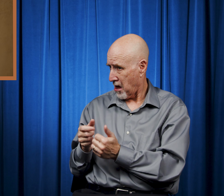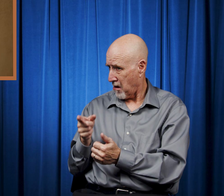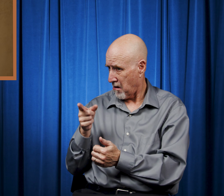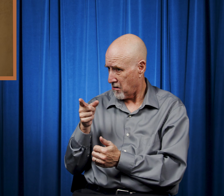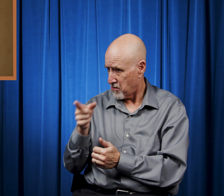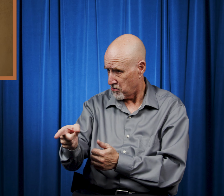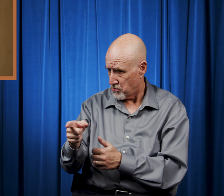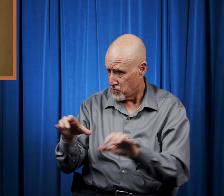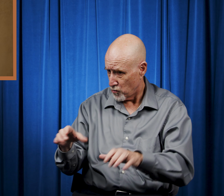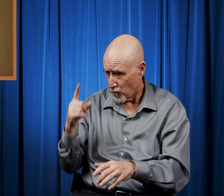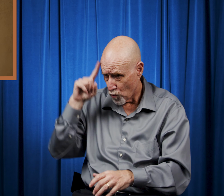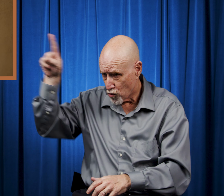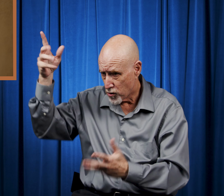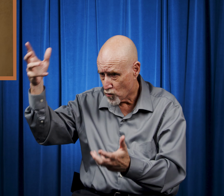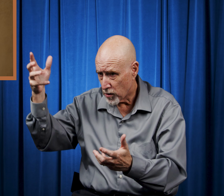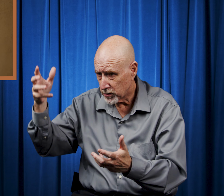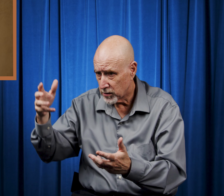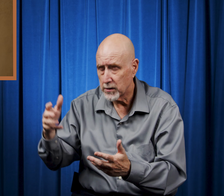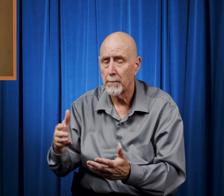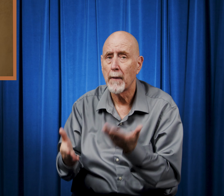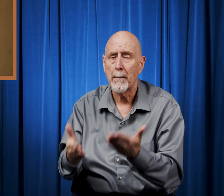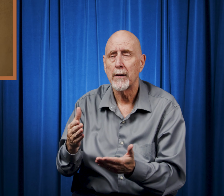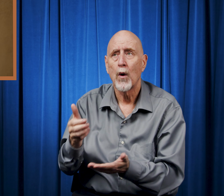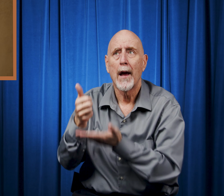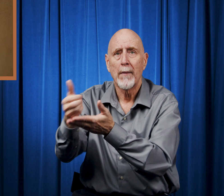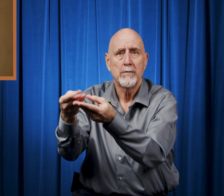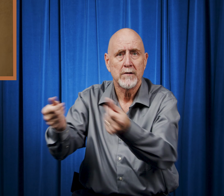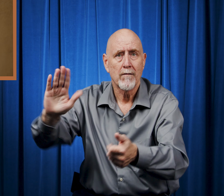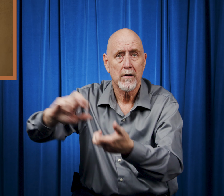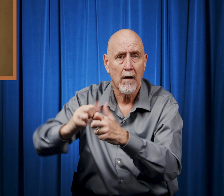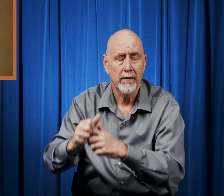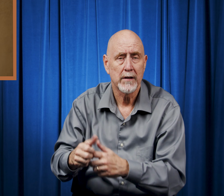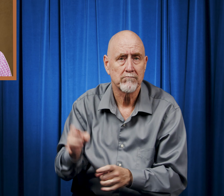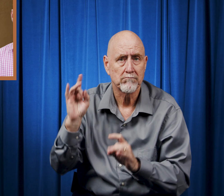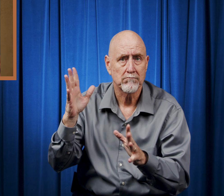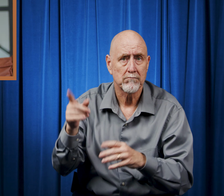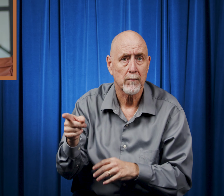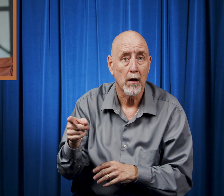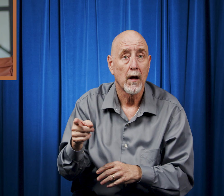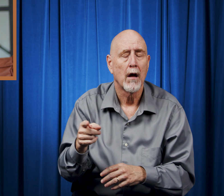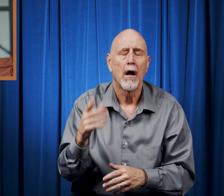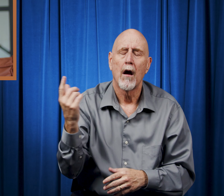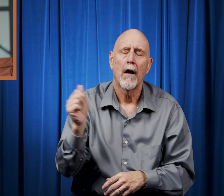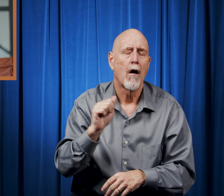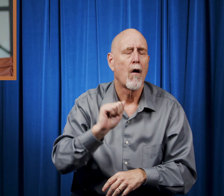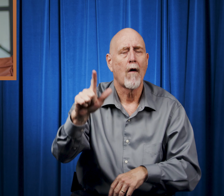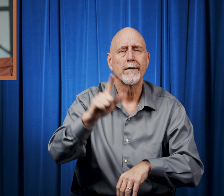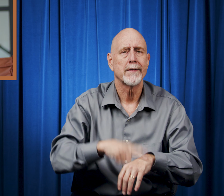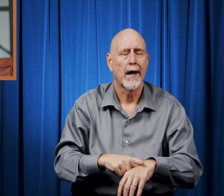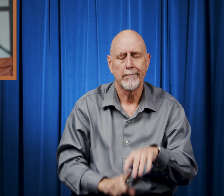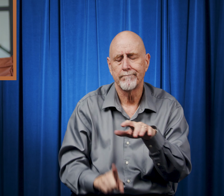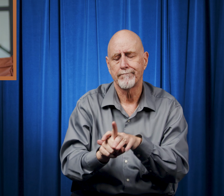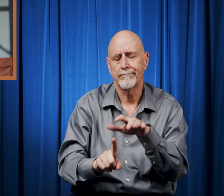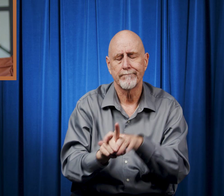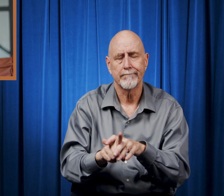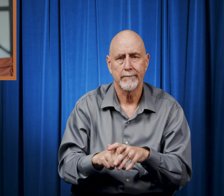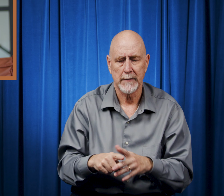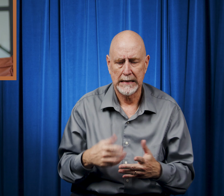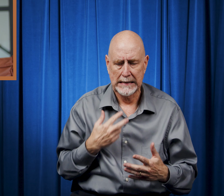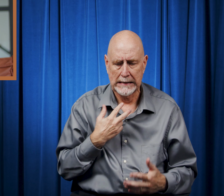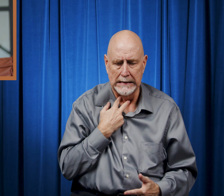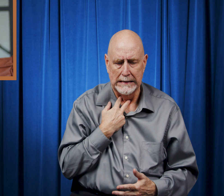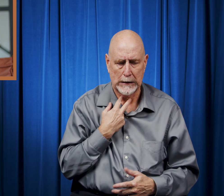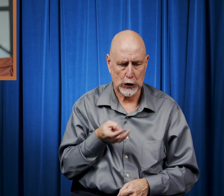the right remedy that is so desperately needed to resolve their conflict. There's going to be all kinds of moments that we